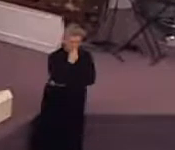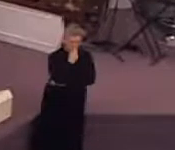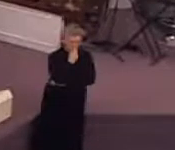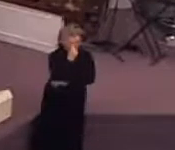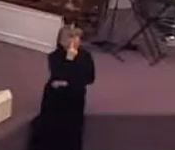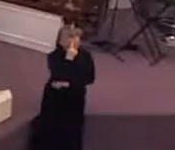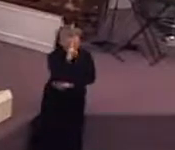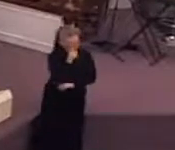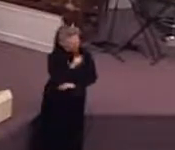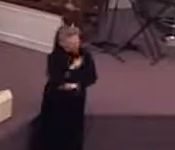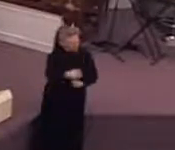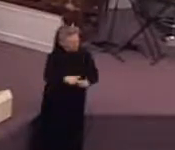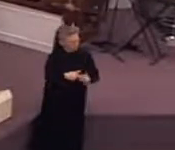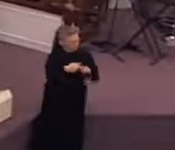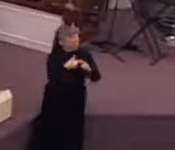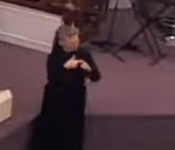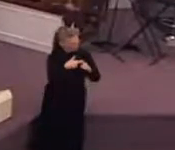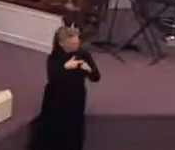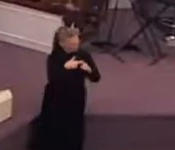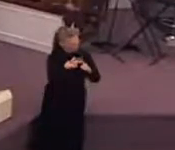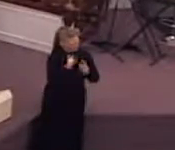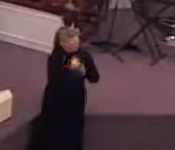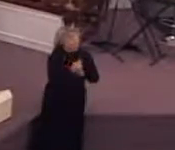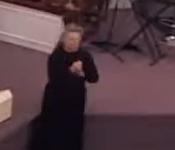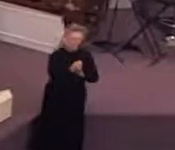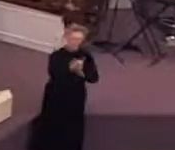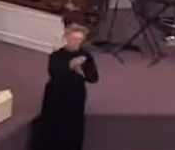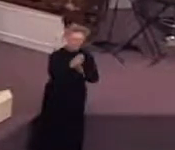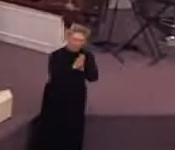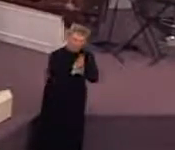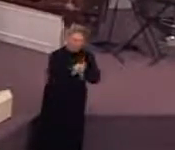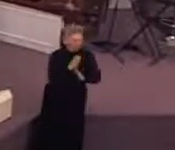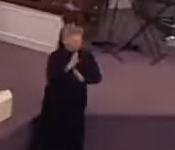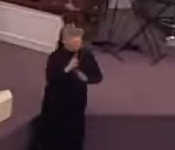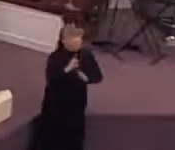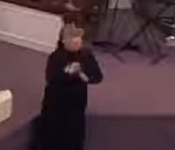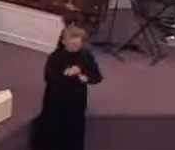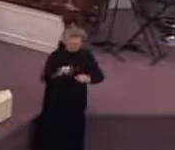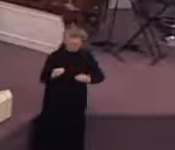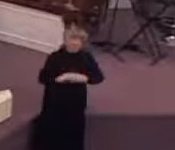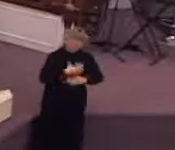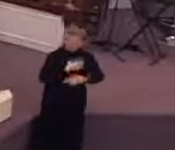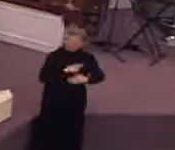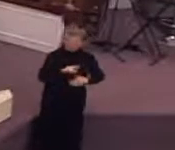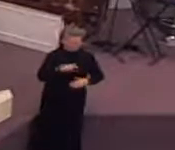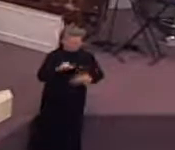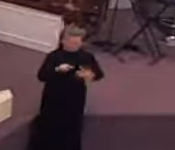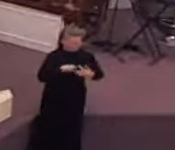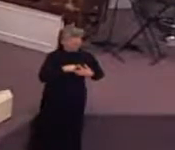I think we ought to just pause for just a moment and ask God to send conviction afresh to our hearts.